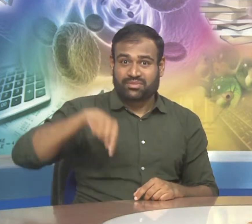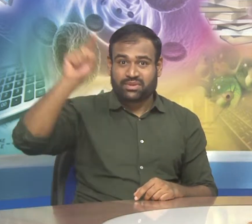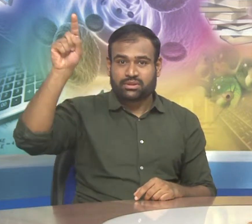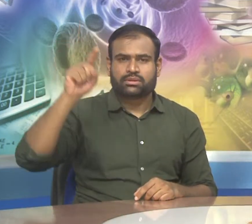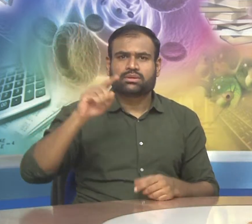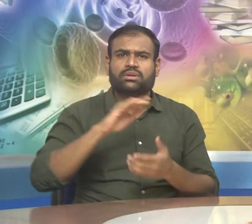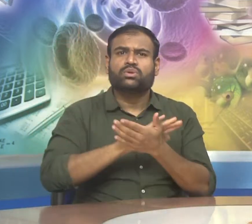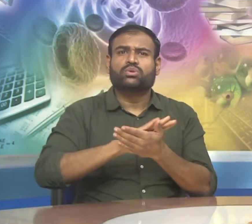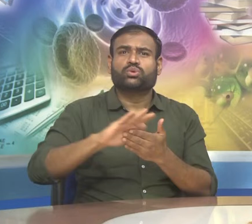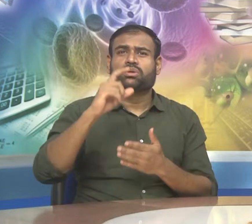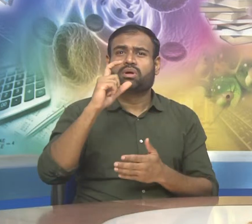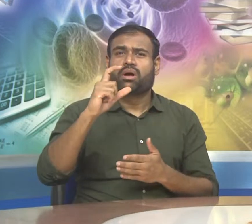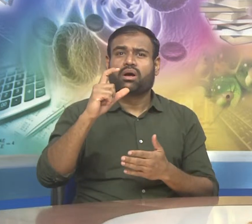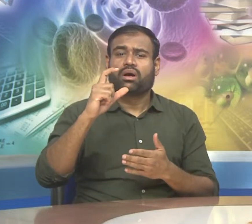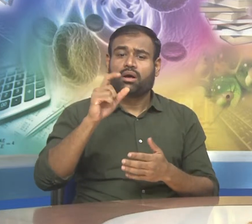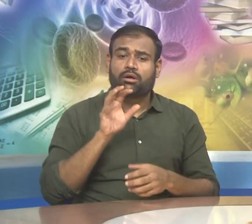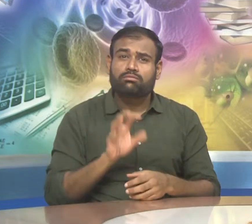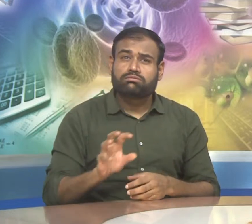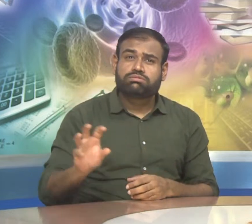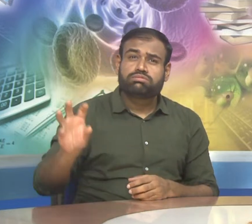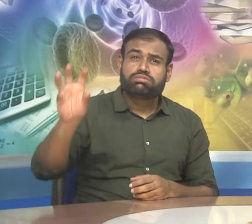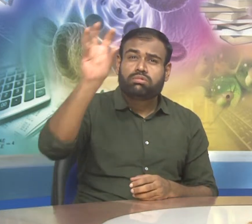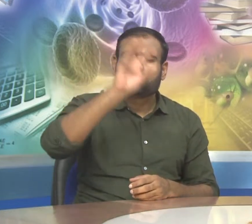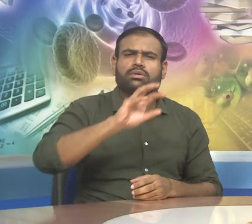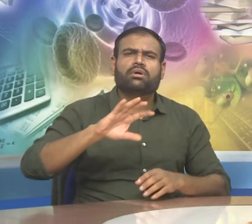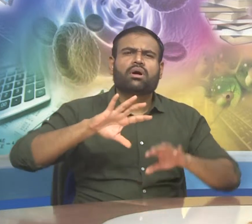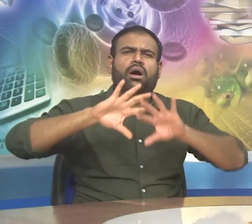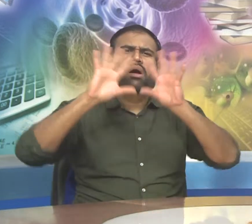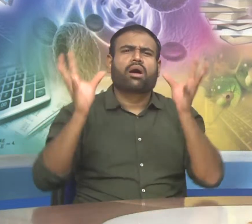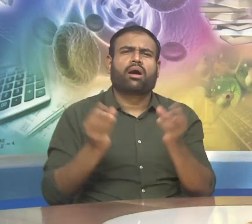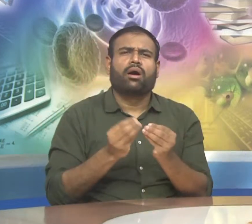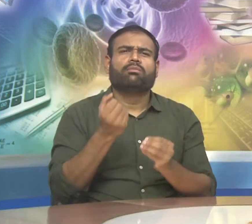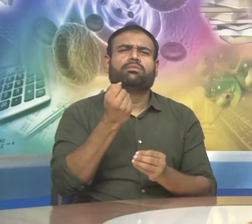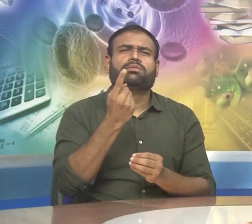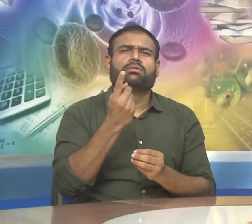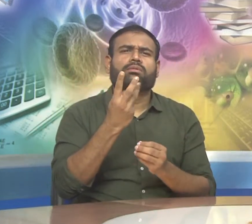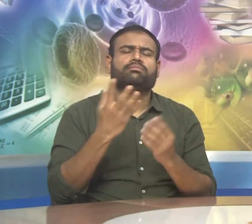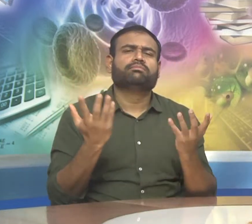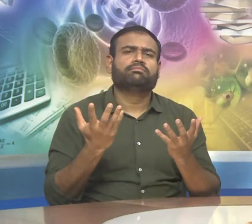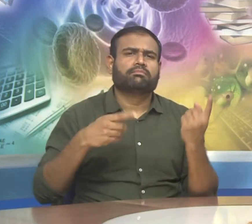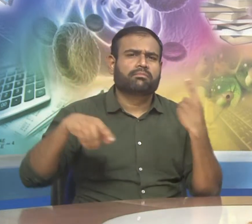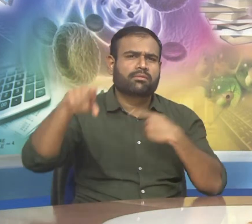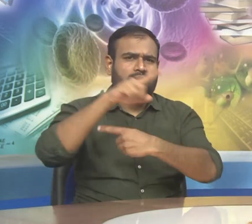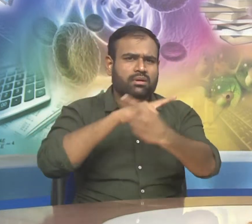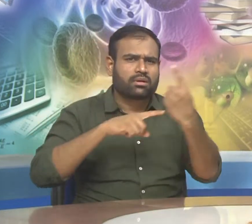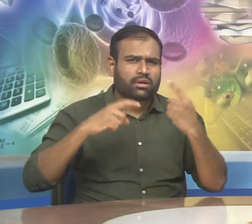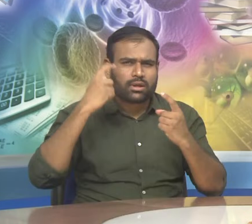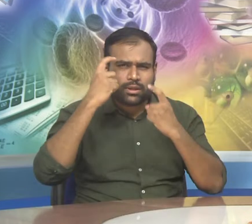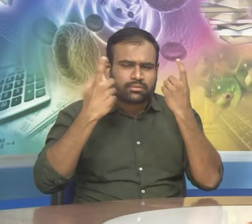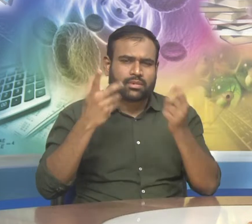Filling in the blanks. At present, there are dash high courts in India.